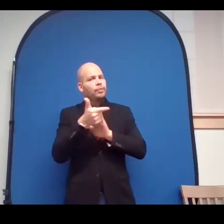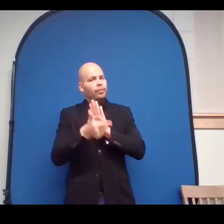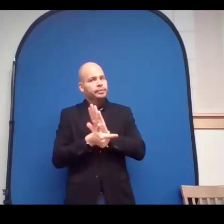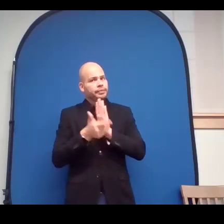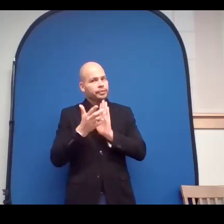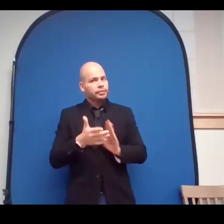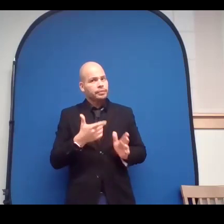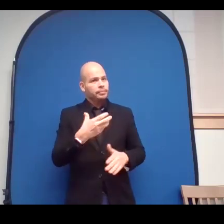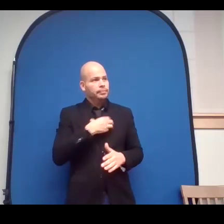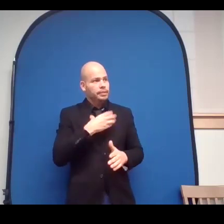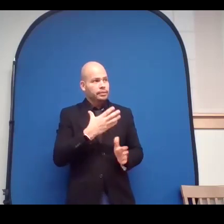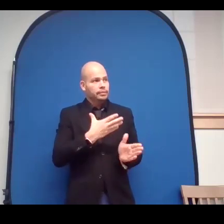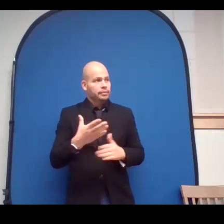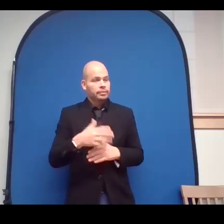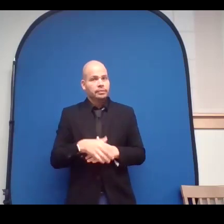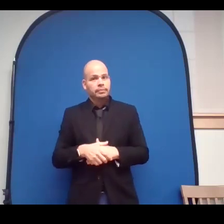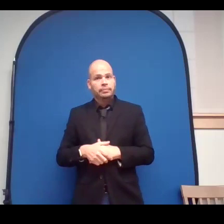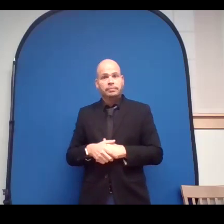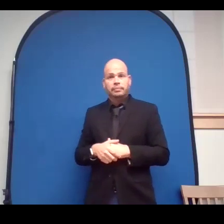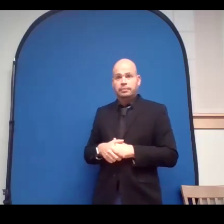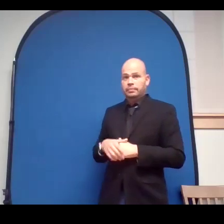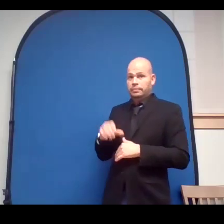You know what the SAFE Act is?